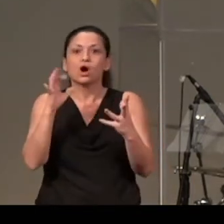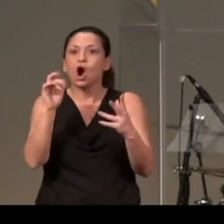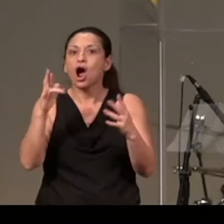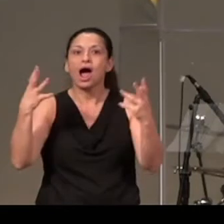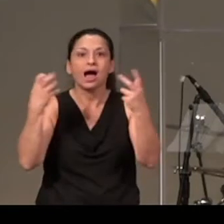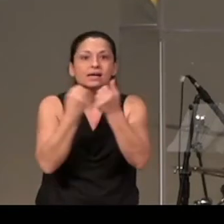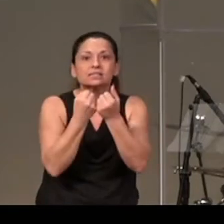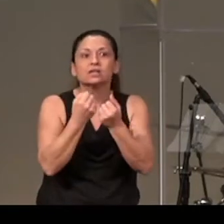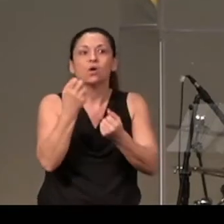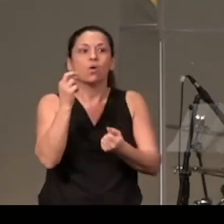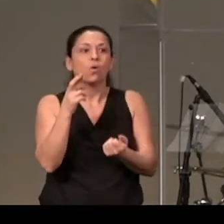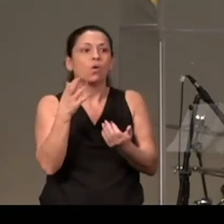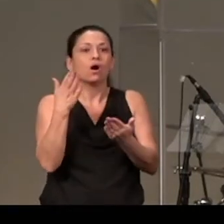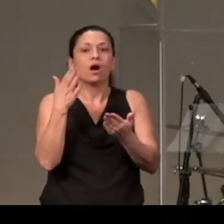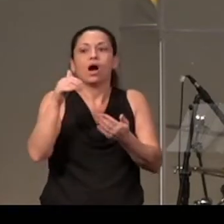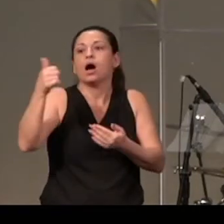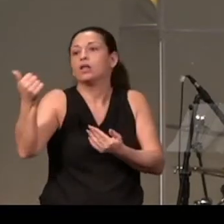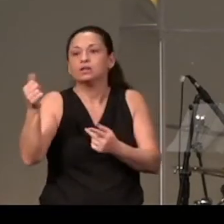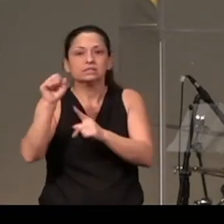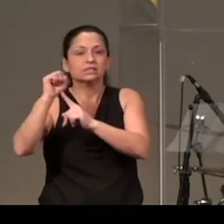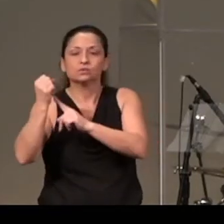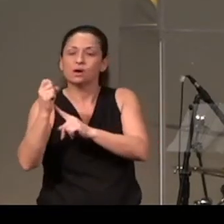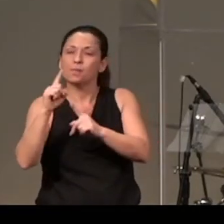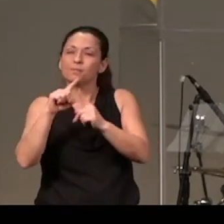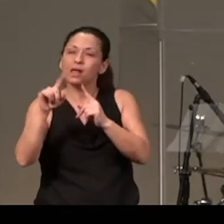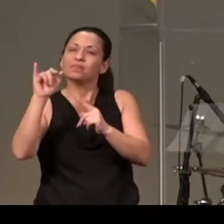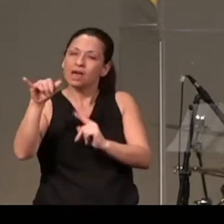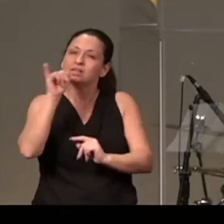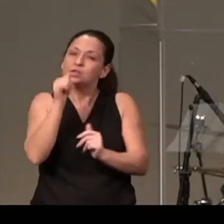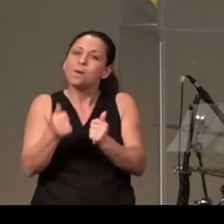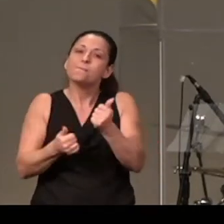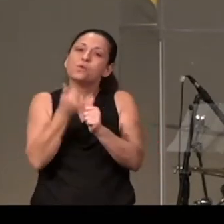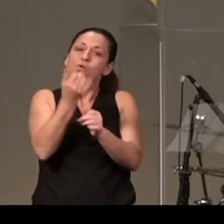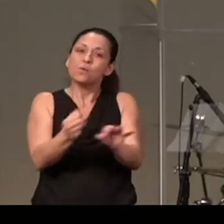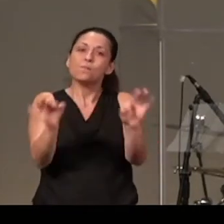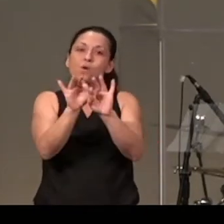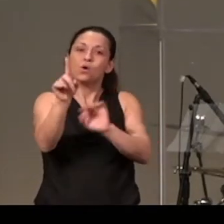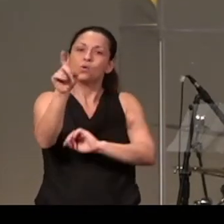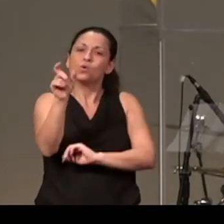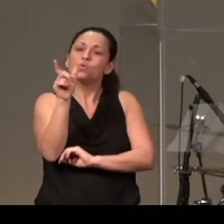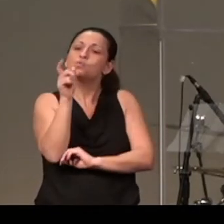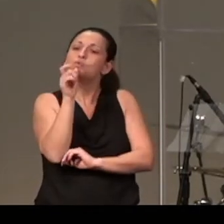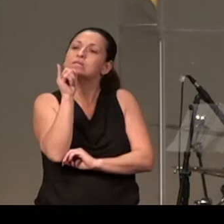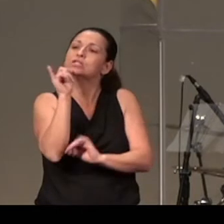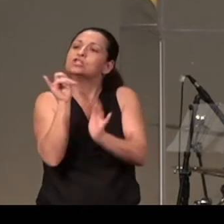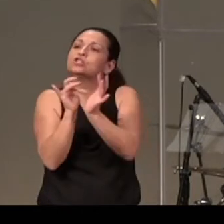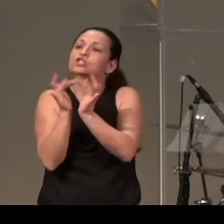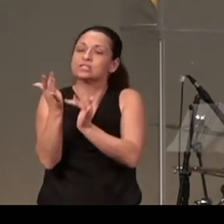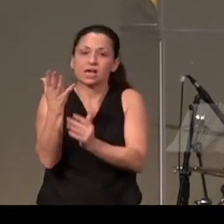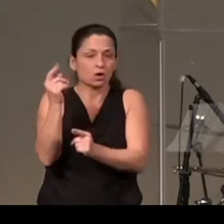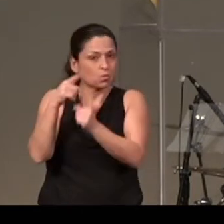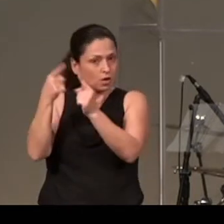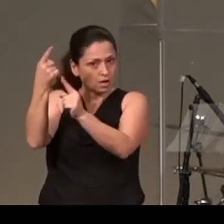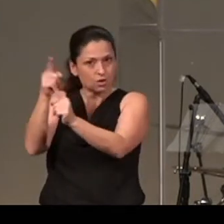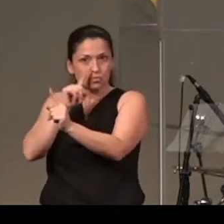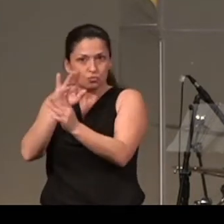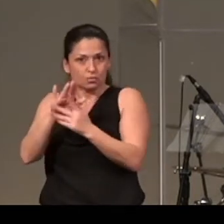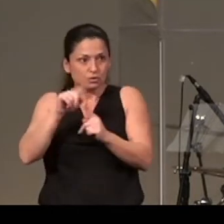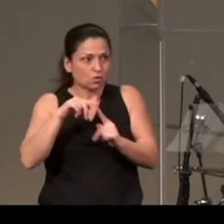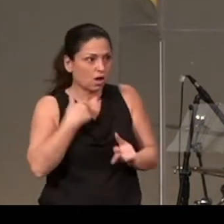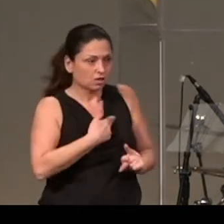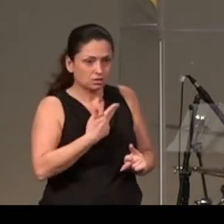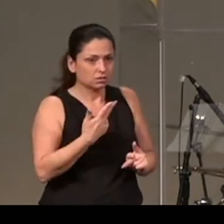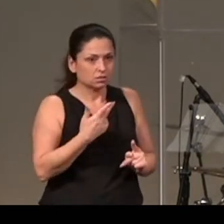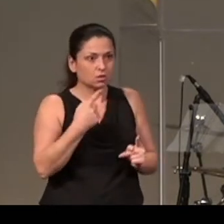why that is the most important question in life, is who is Jesus, and what has he promised us? When he was telling me that story,